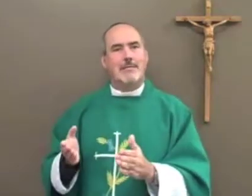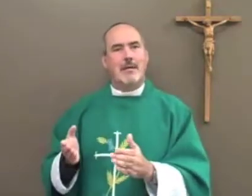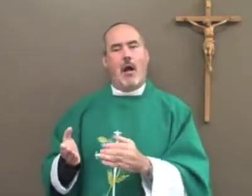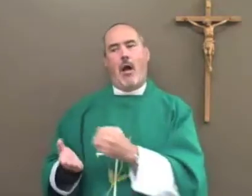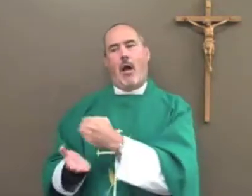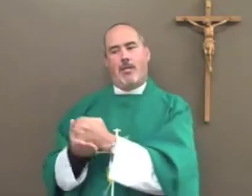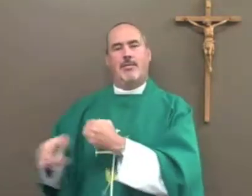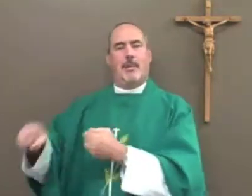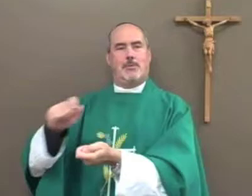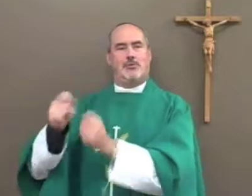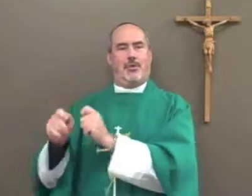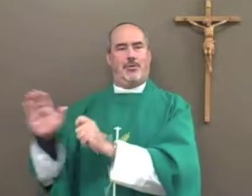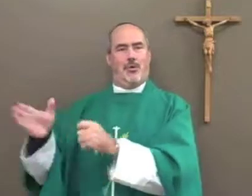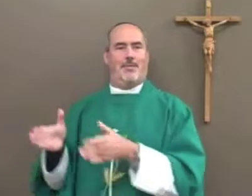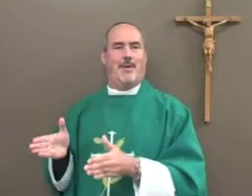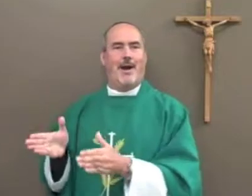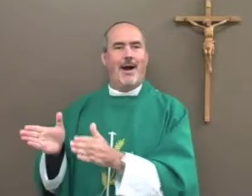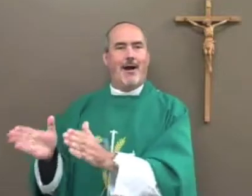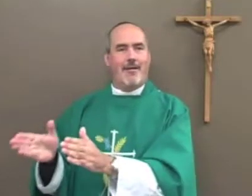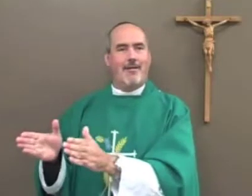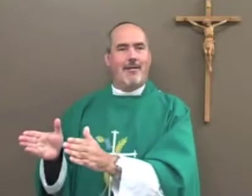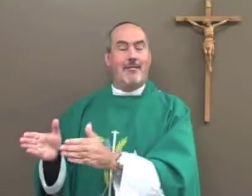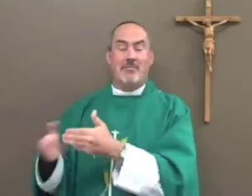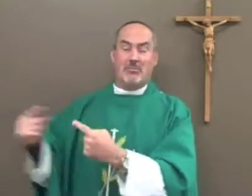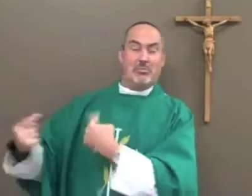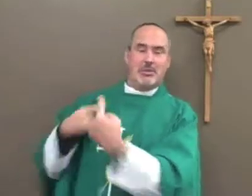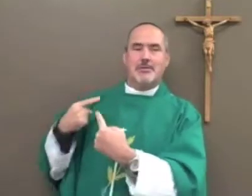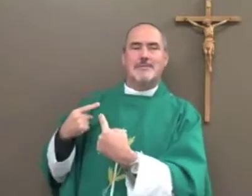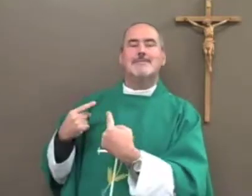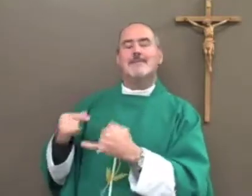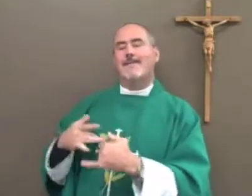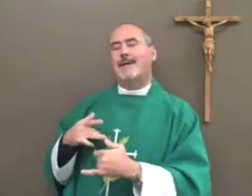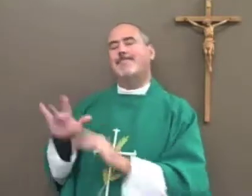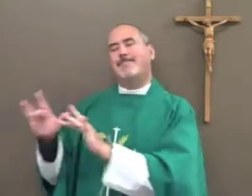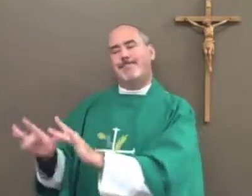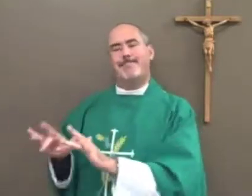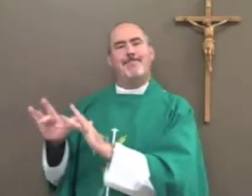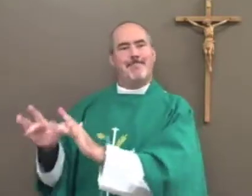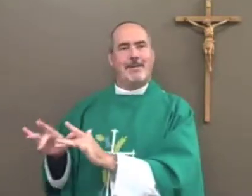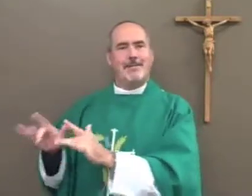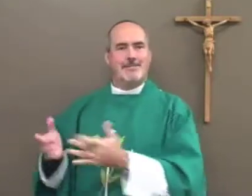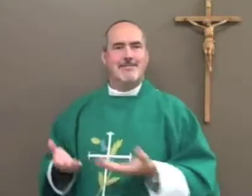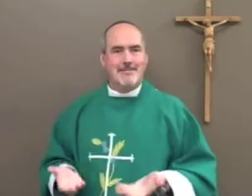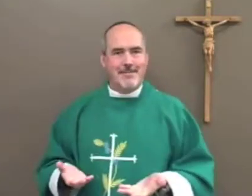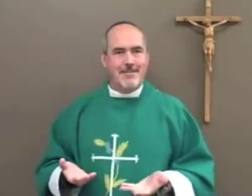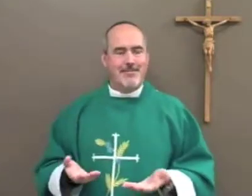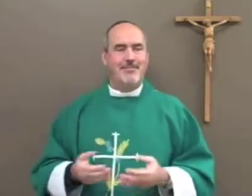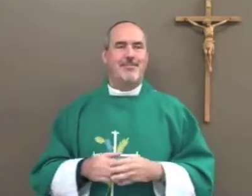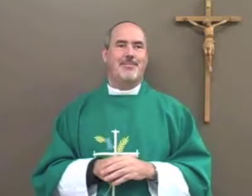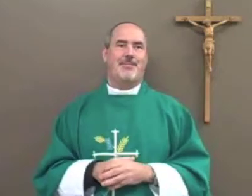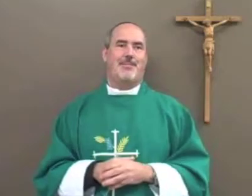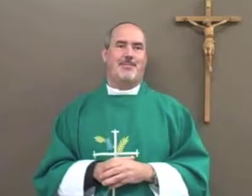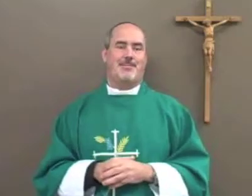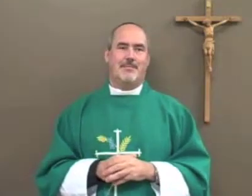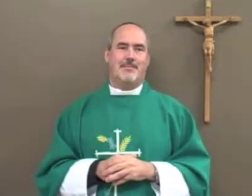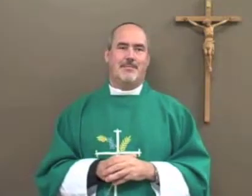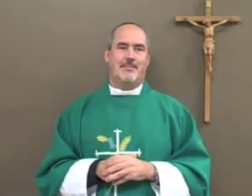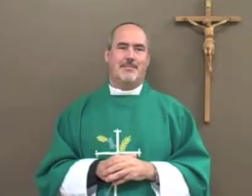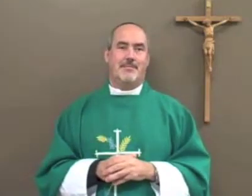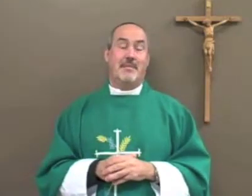our enemies. And when we do that, it helps them change their ways, even if they lash out against us.